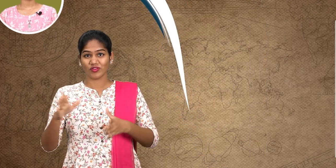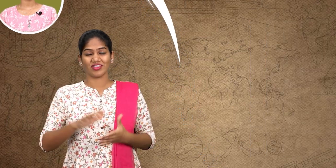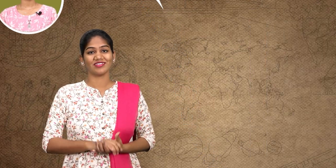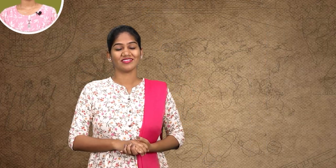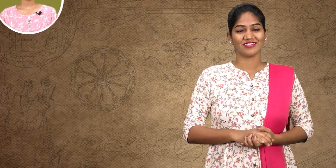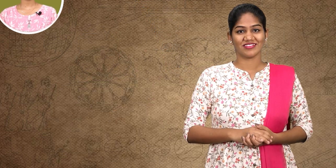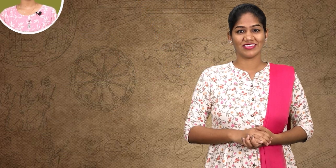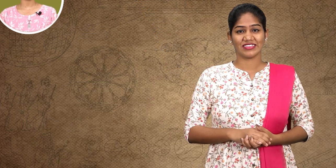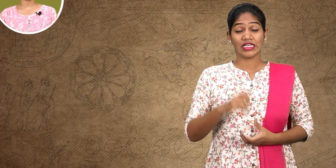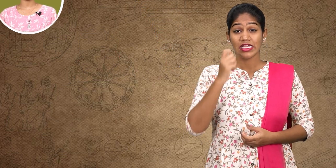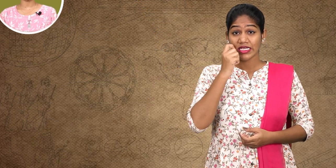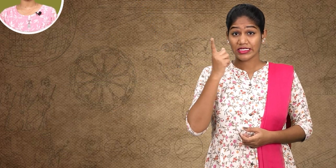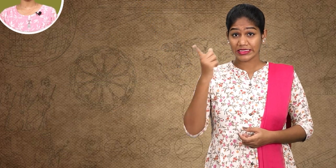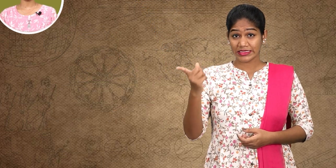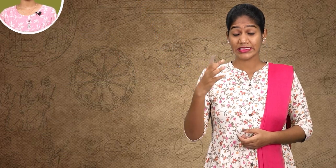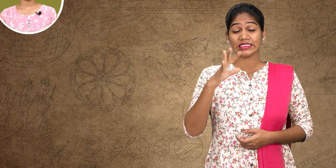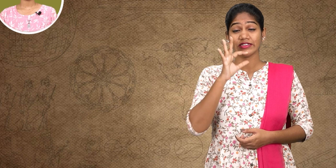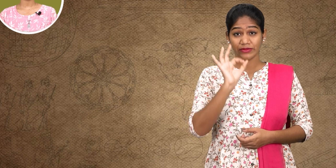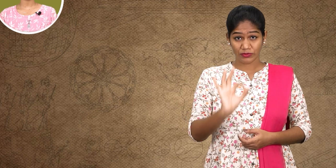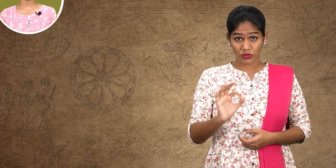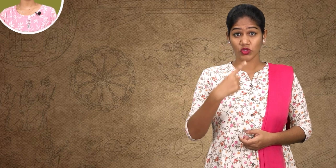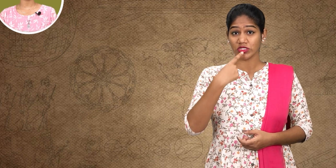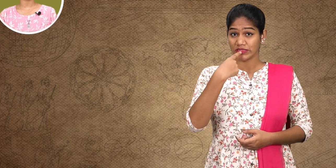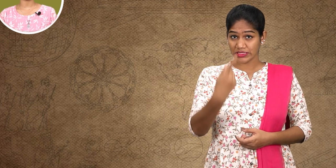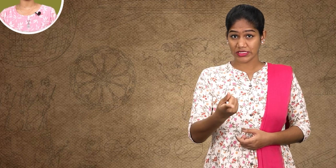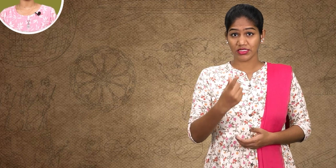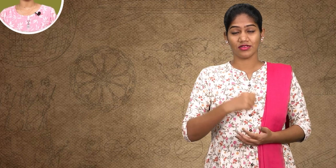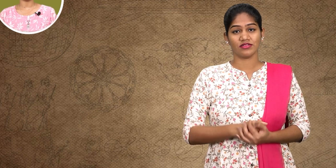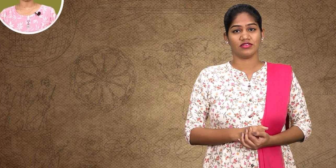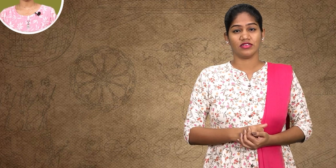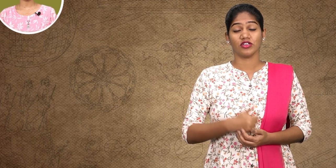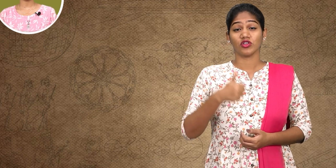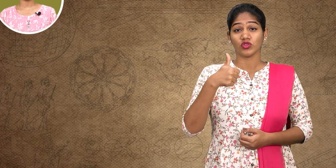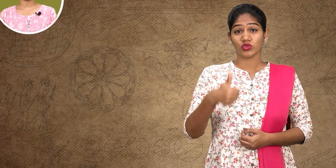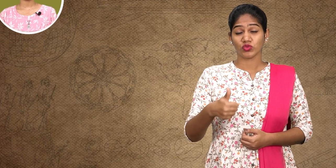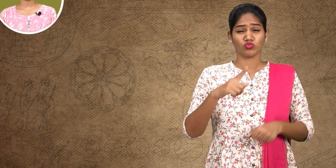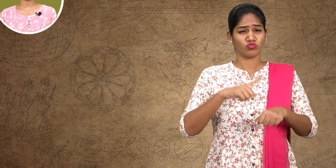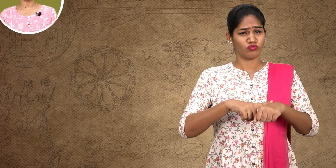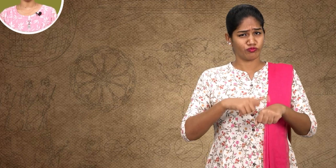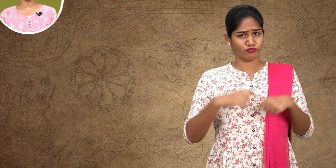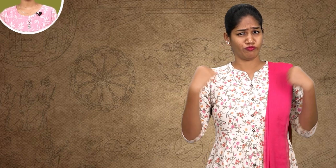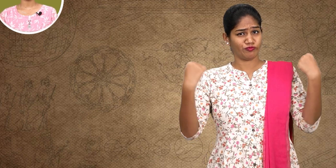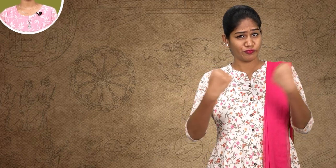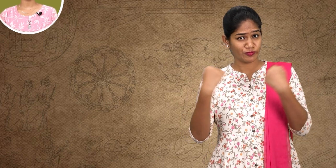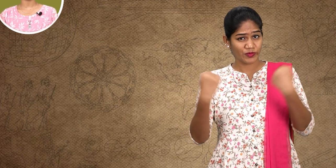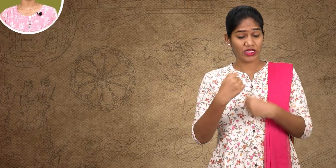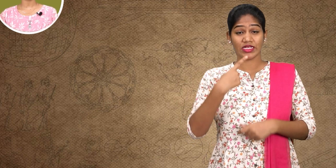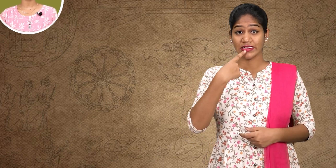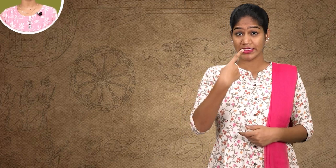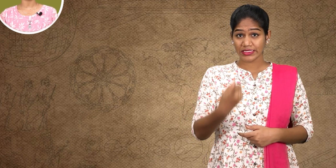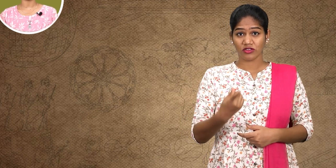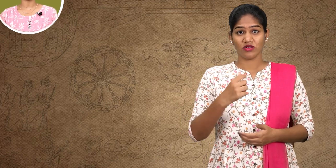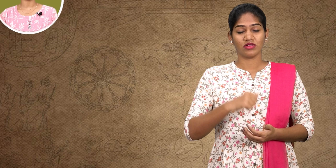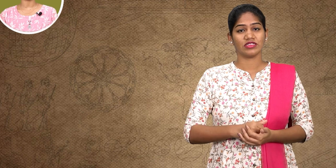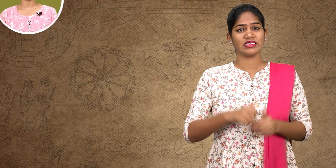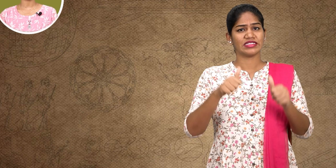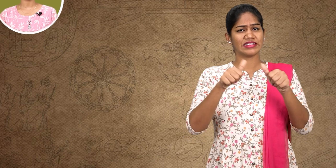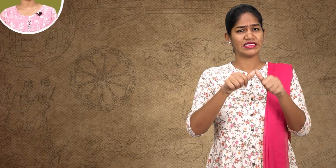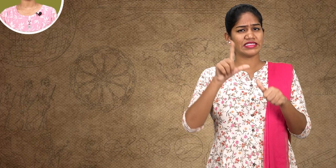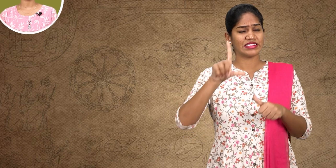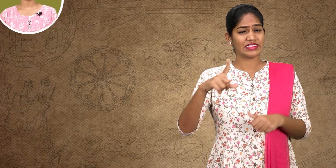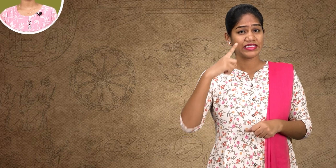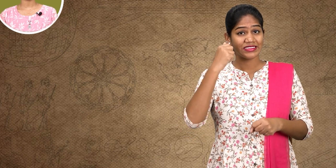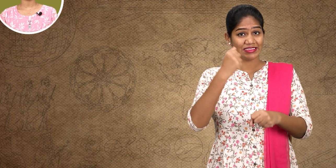He initiated the intellectual movement called the Aligarh movement.